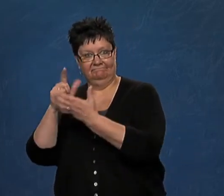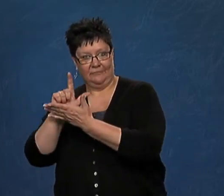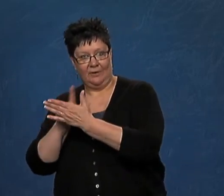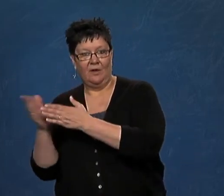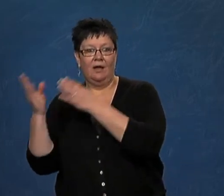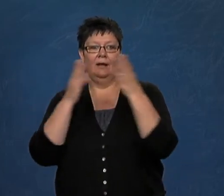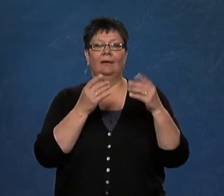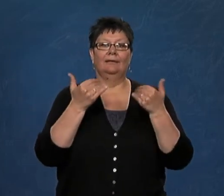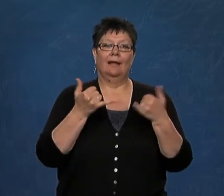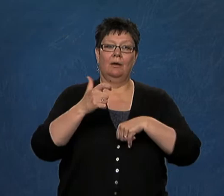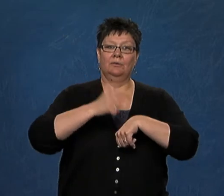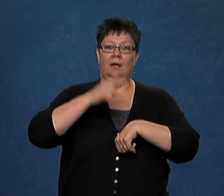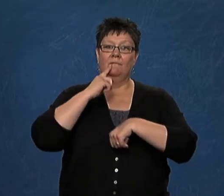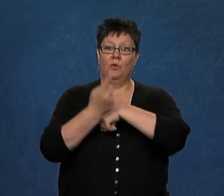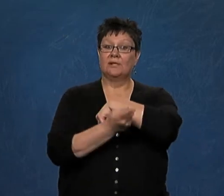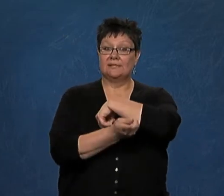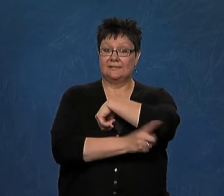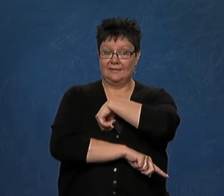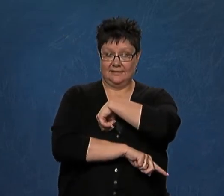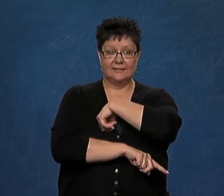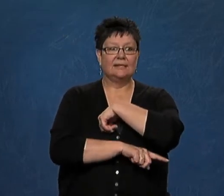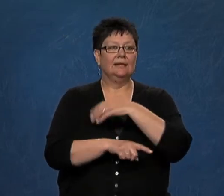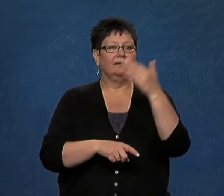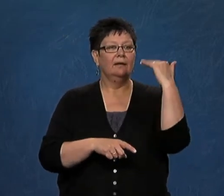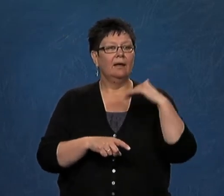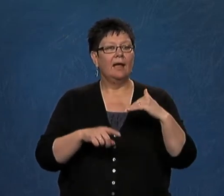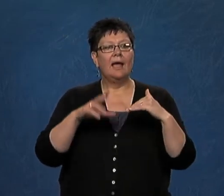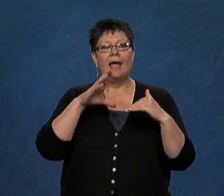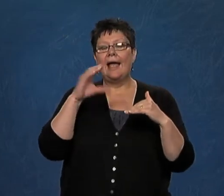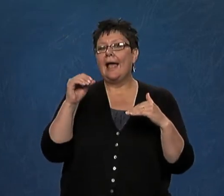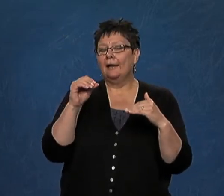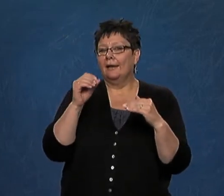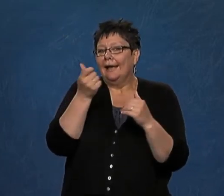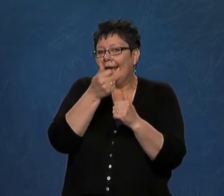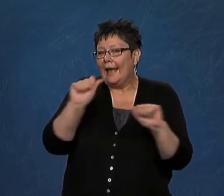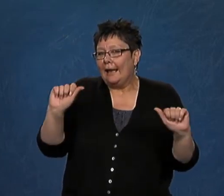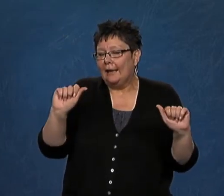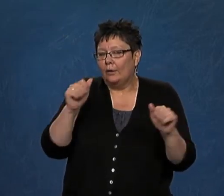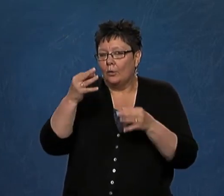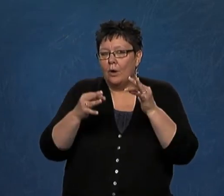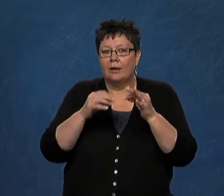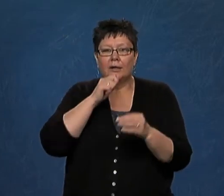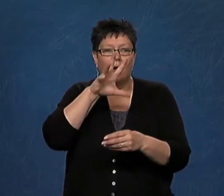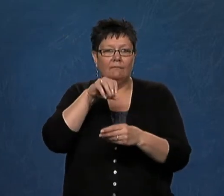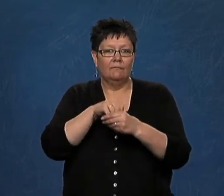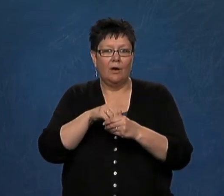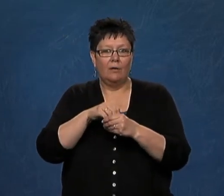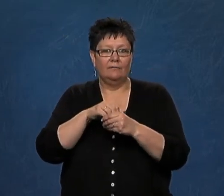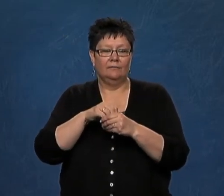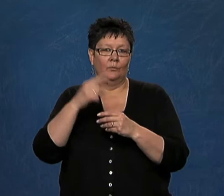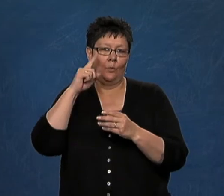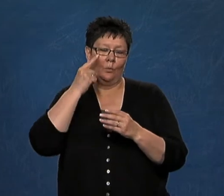so if a person's using the service, they say, I've done this crime and any sentencing that needs to be